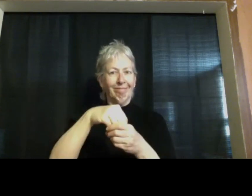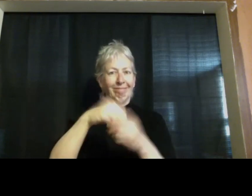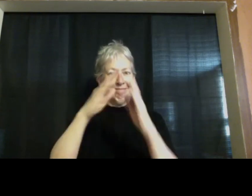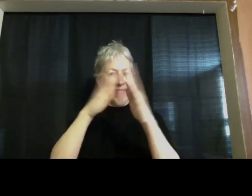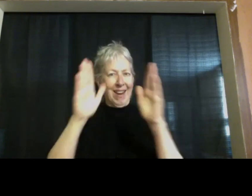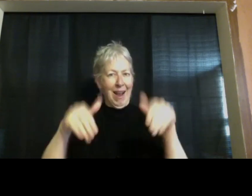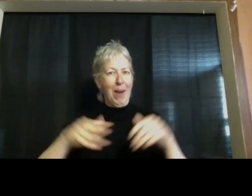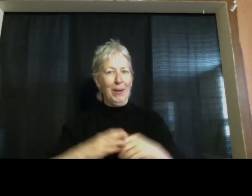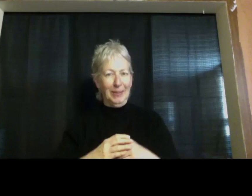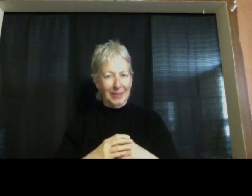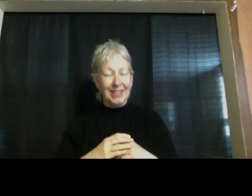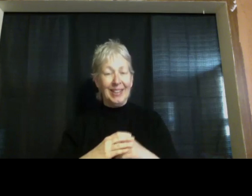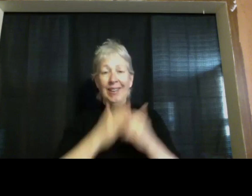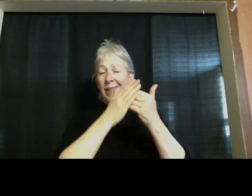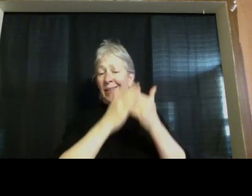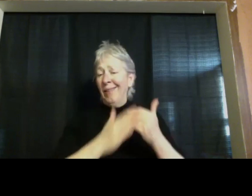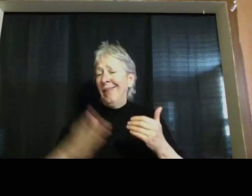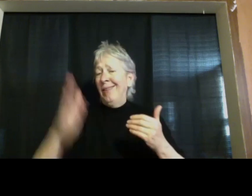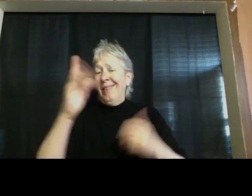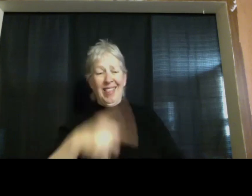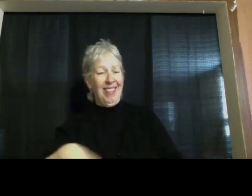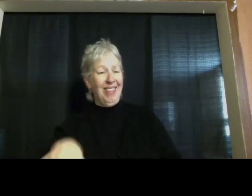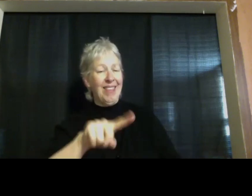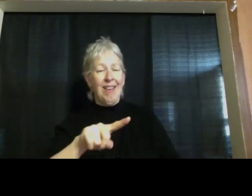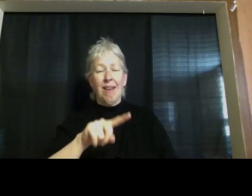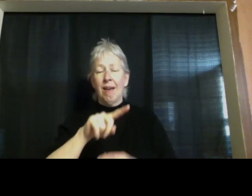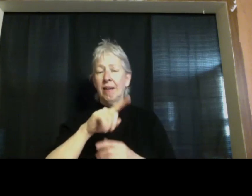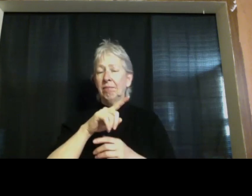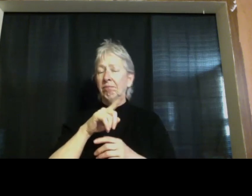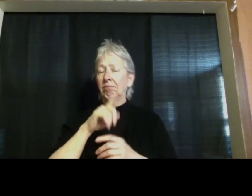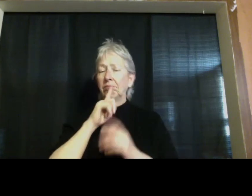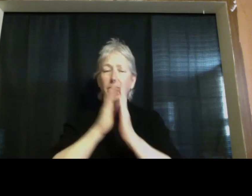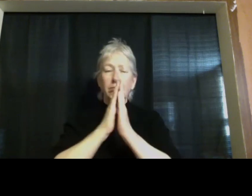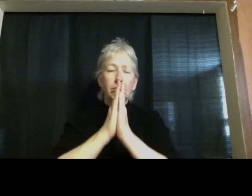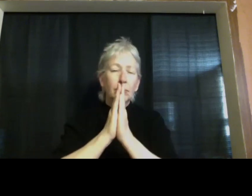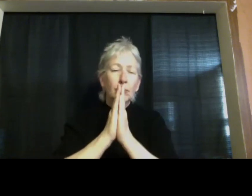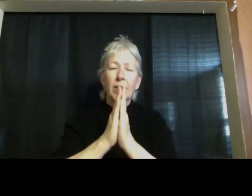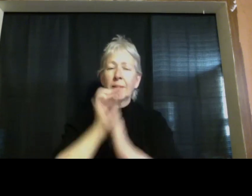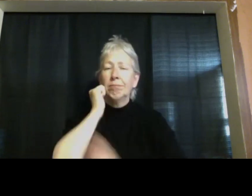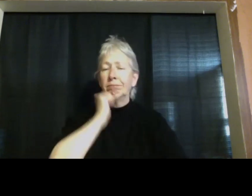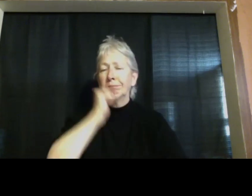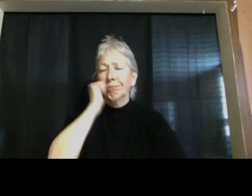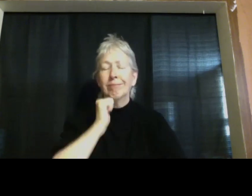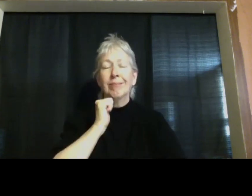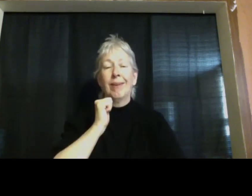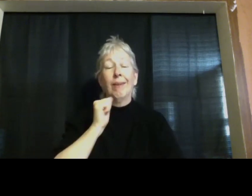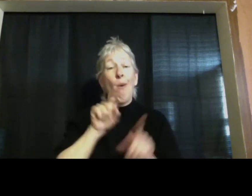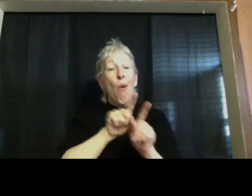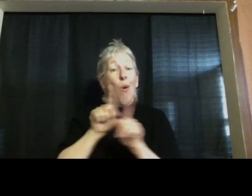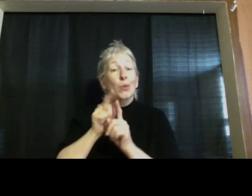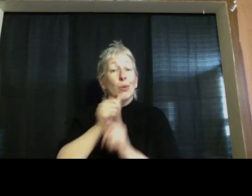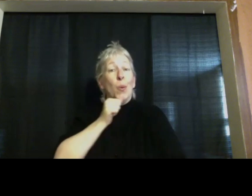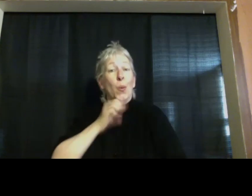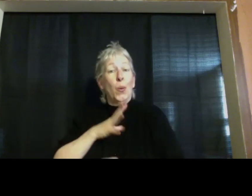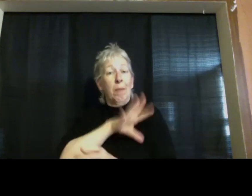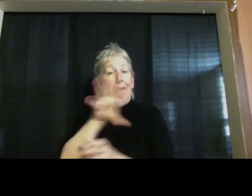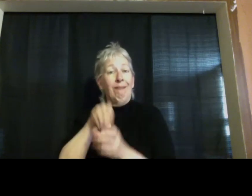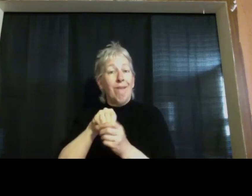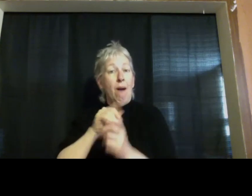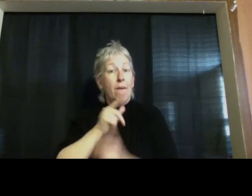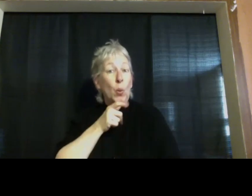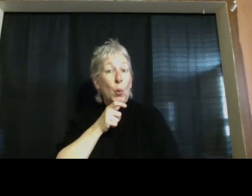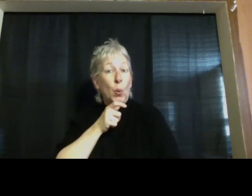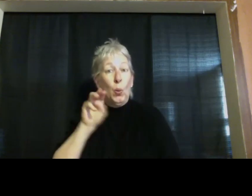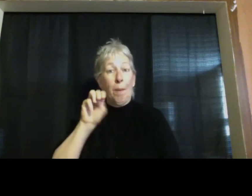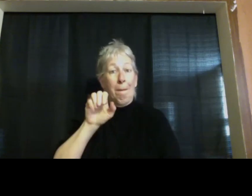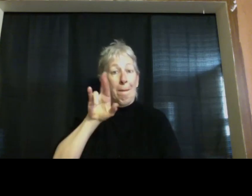these were constantly devoting themselves to prayer, together with certain women, including Mary, the mother of Jesus, as